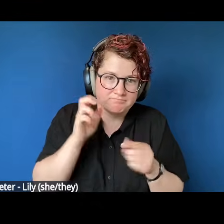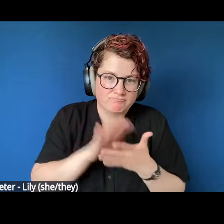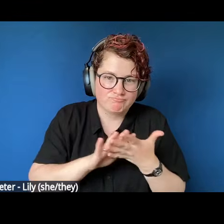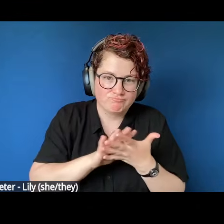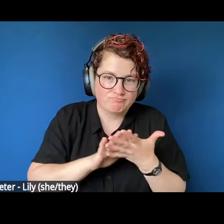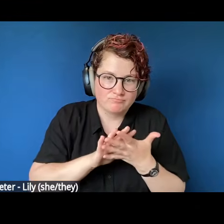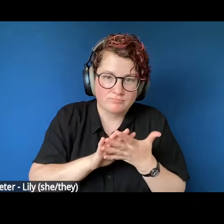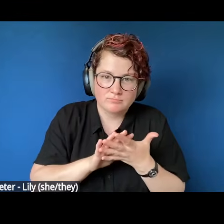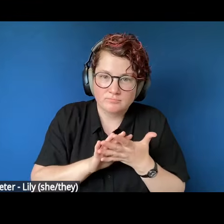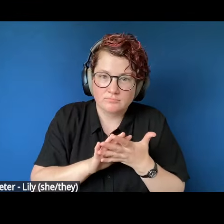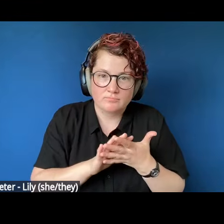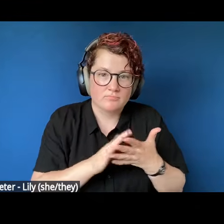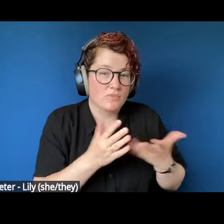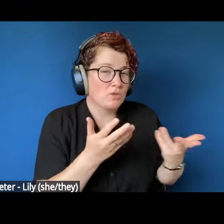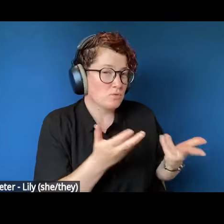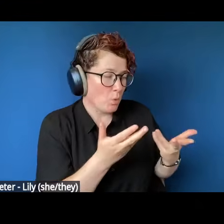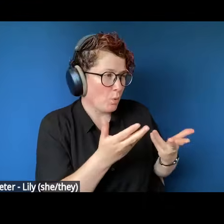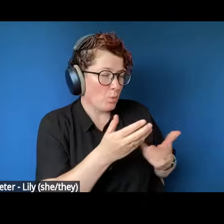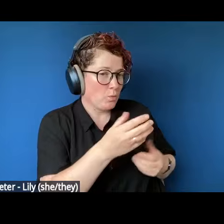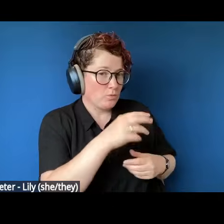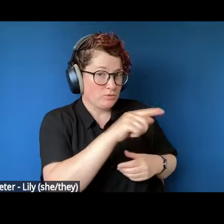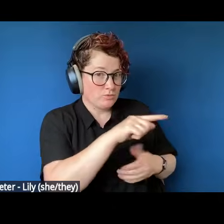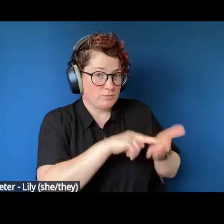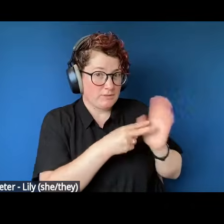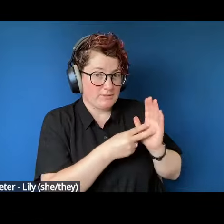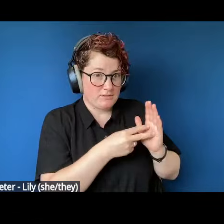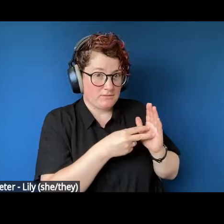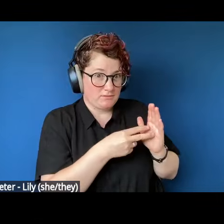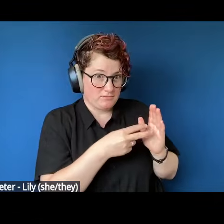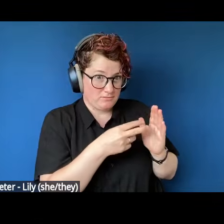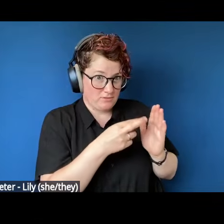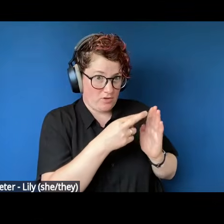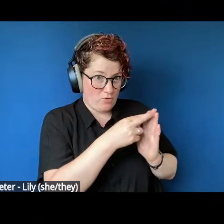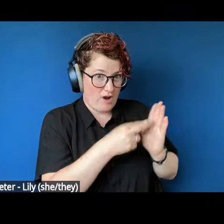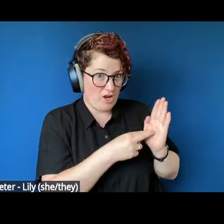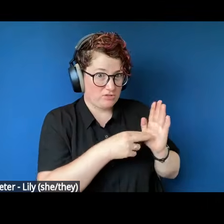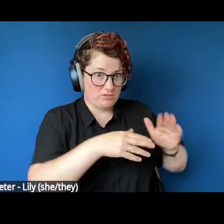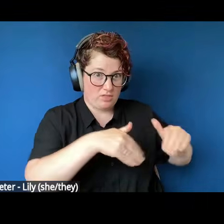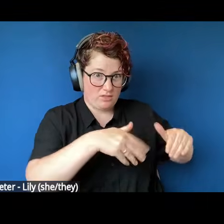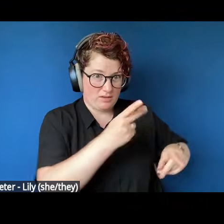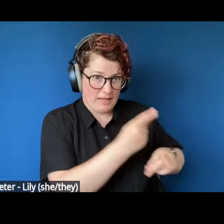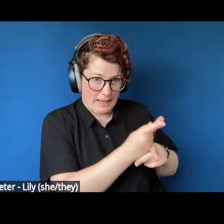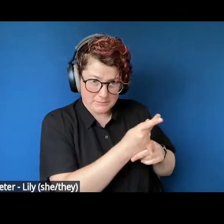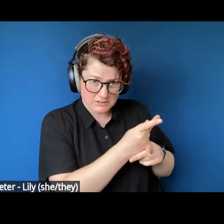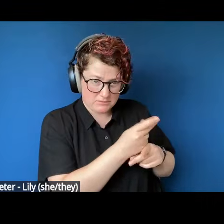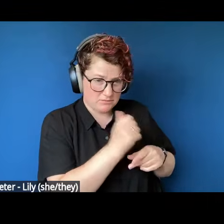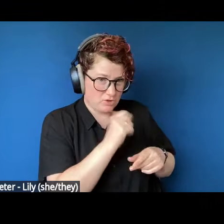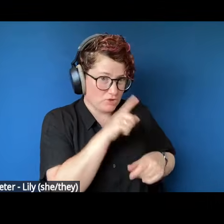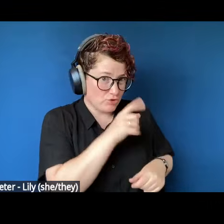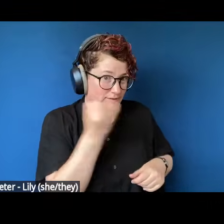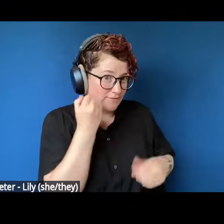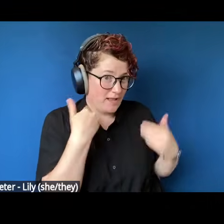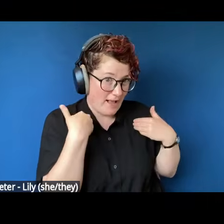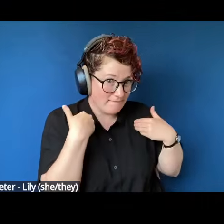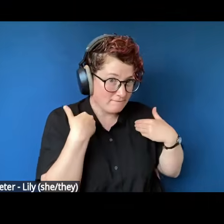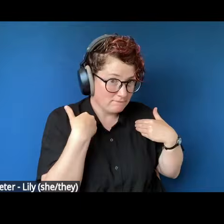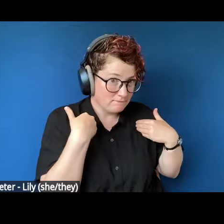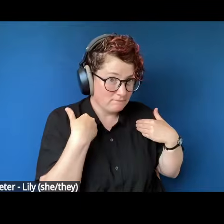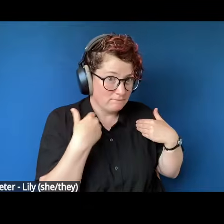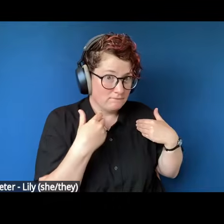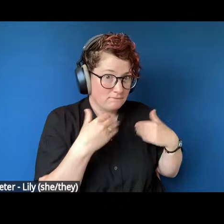So we're not clear whether records are kept that we could draw on to make sure. The second motion on item sit on